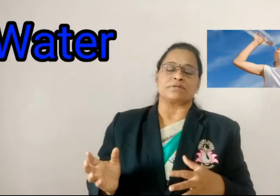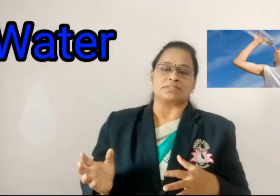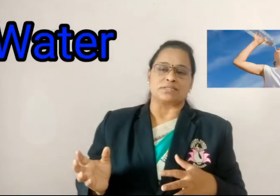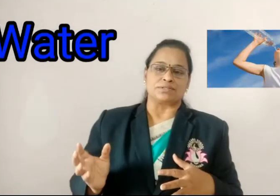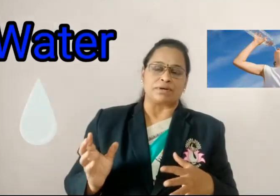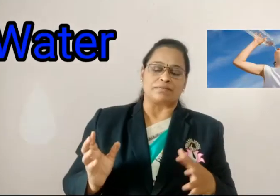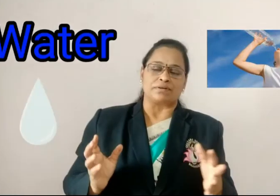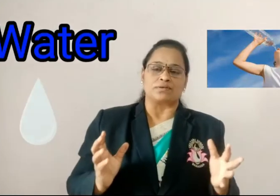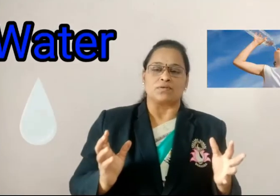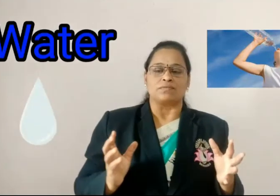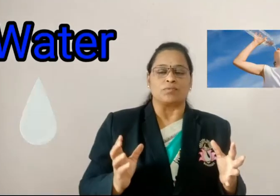65 to 70% by weight of a body